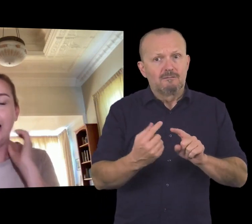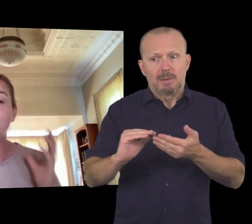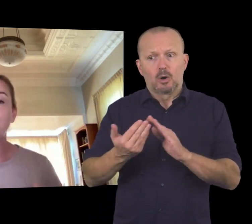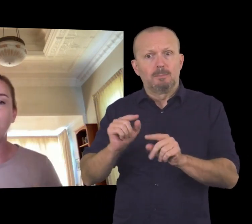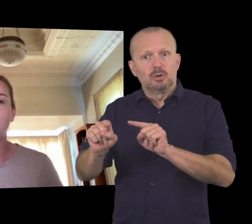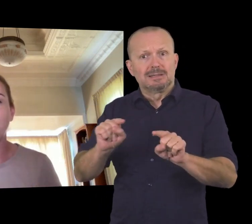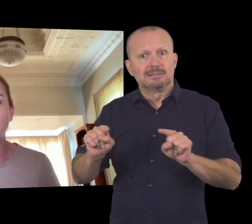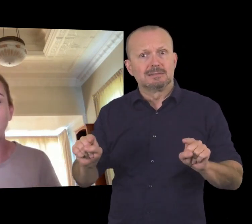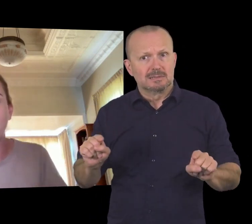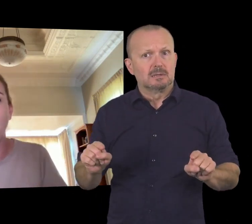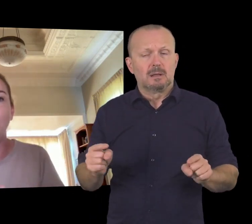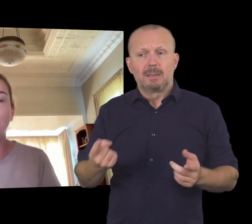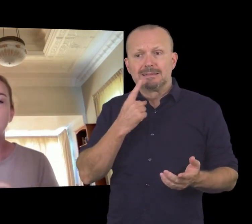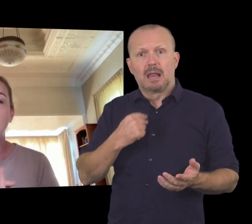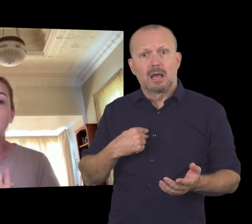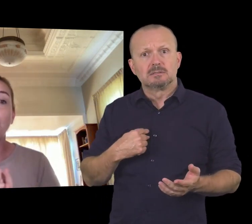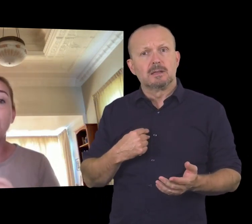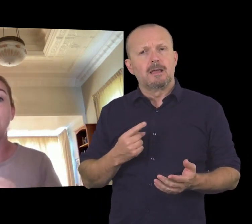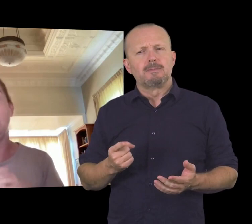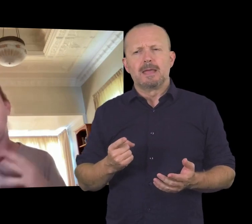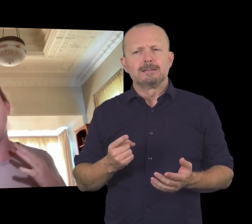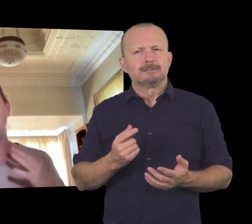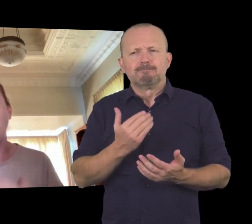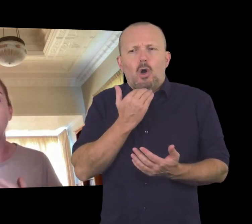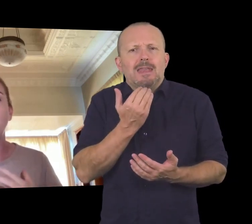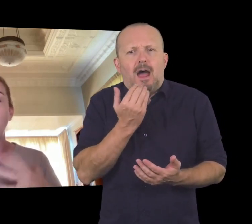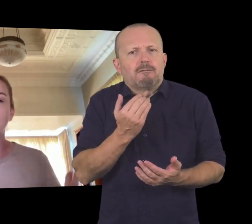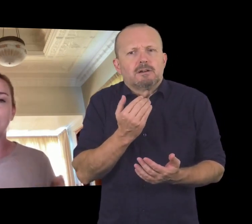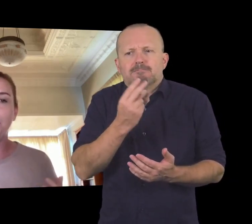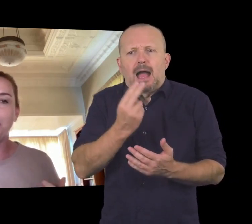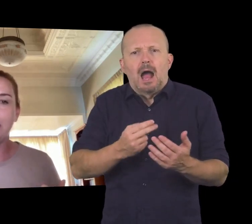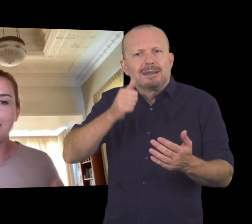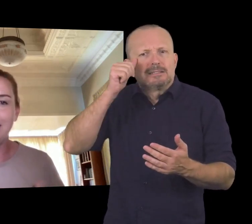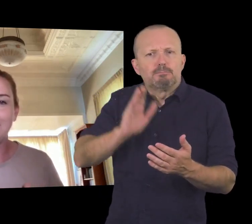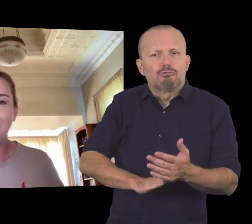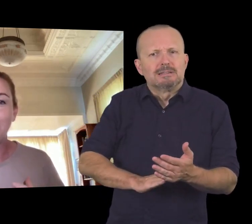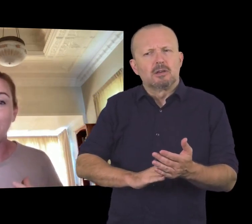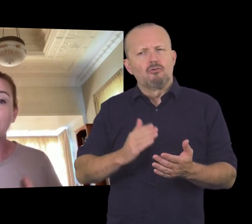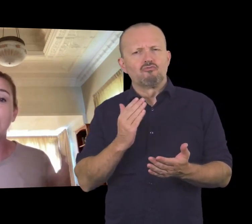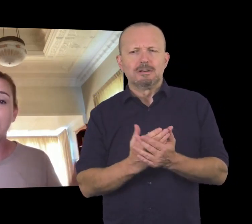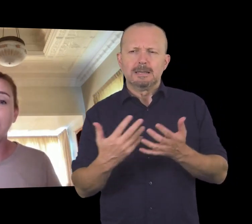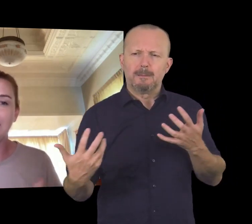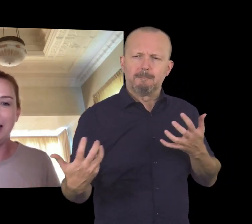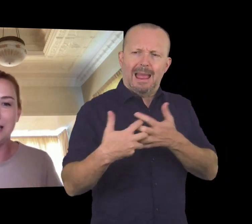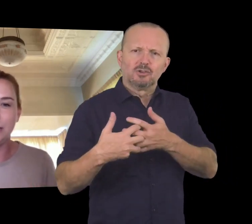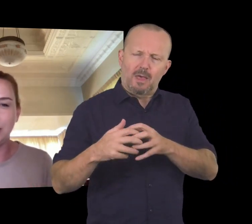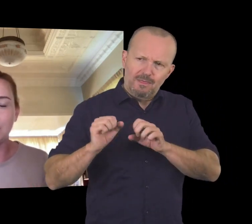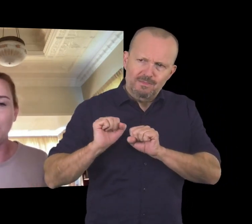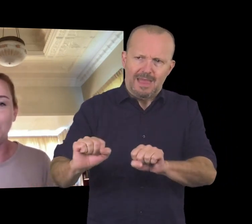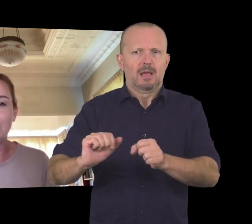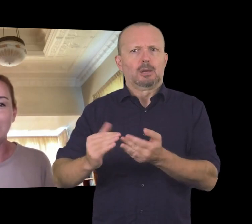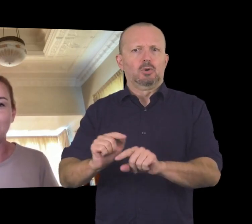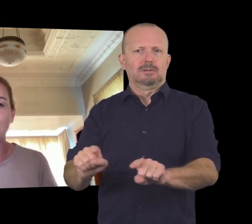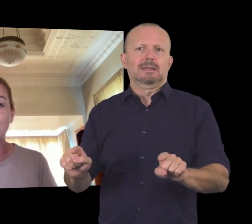communities and the people that we work with was that there wasn't enough arts experiences that really resonated with